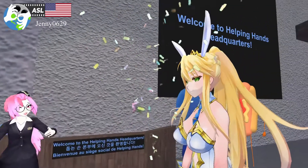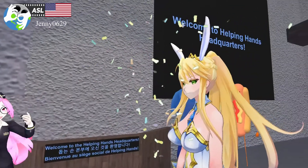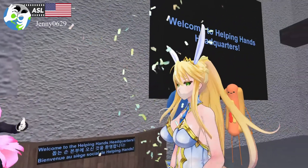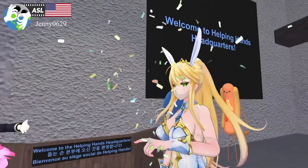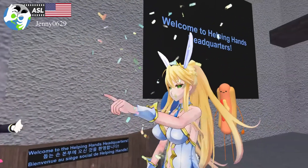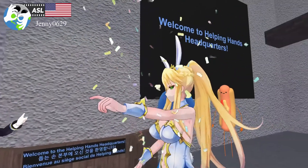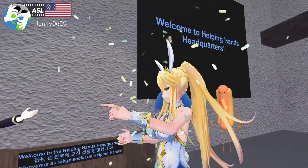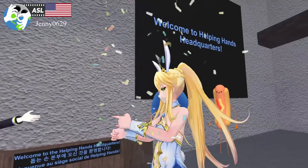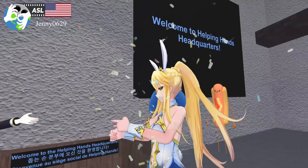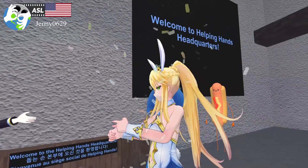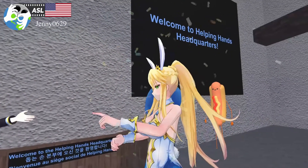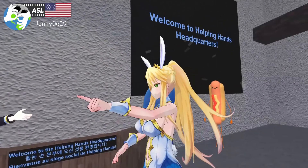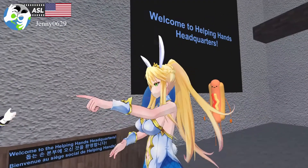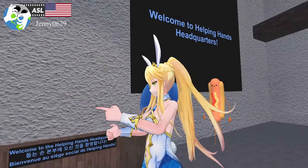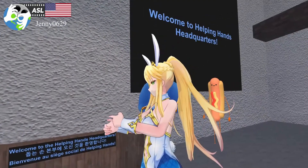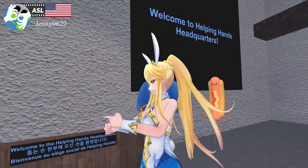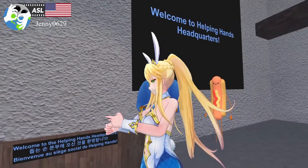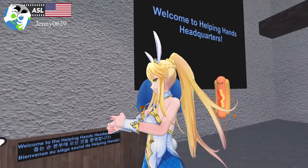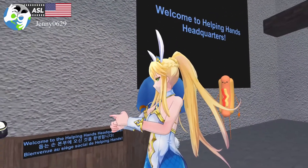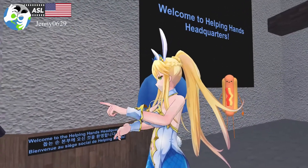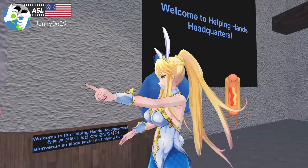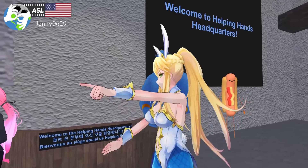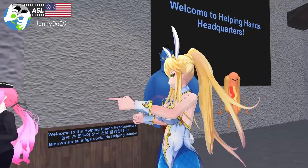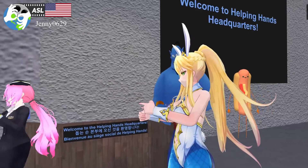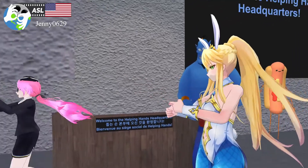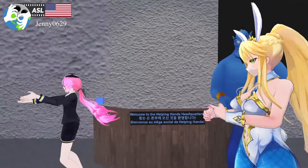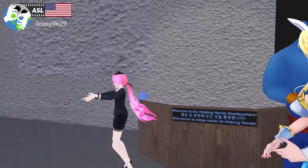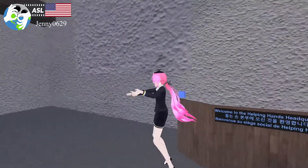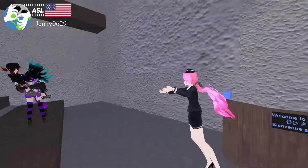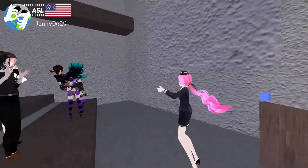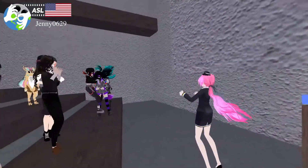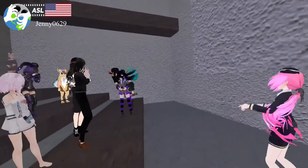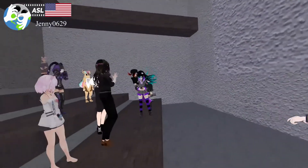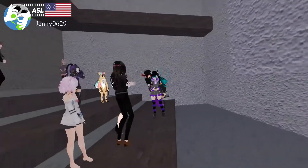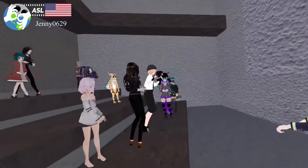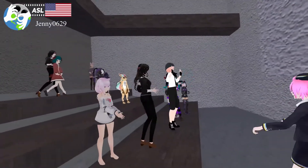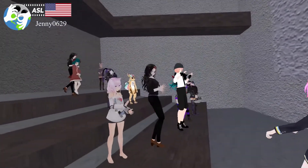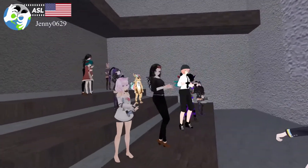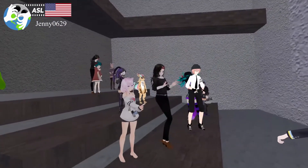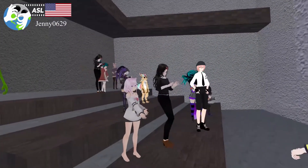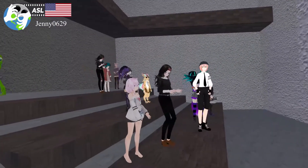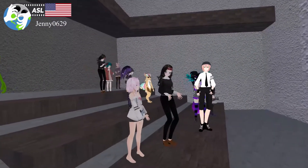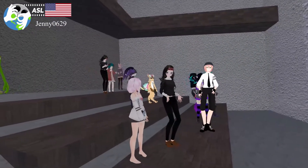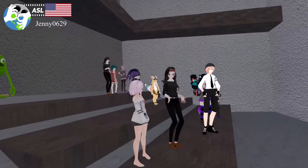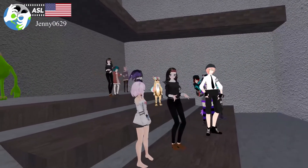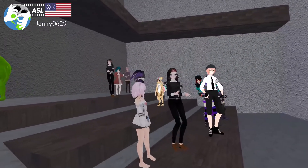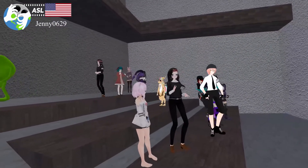So you get to decide, do you want to go first or do you want to go second? They go first. You guys go first. So we're going to be doing the